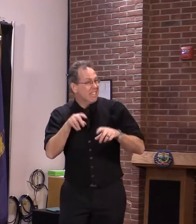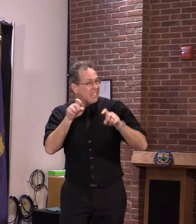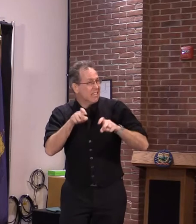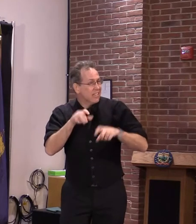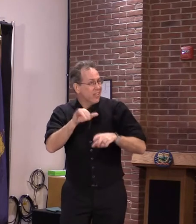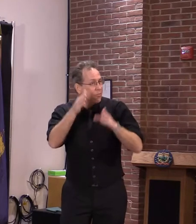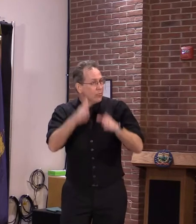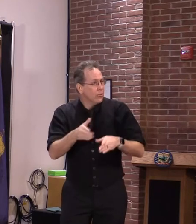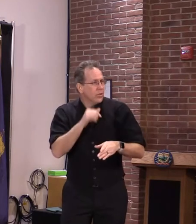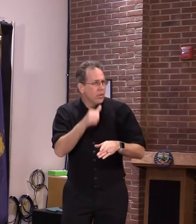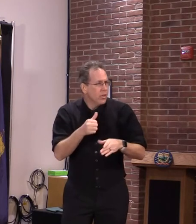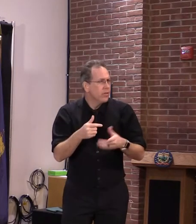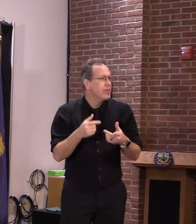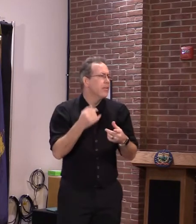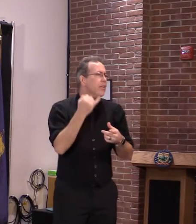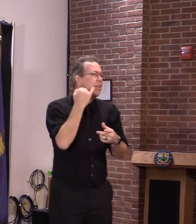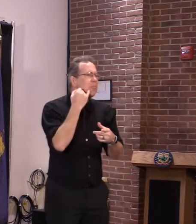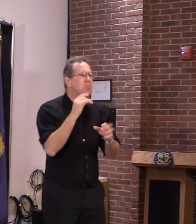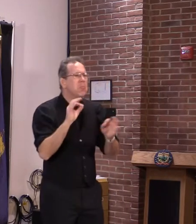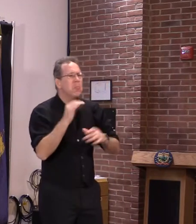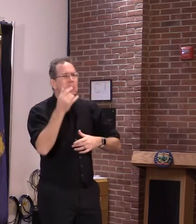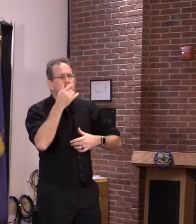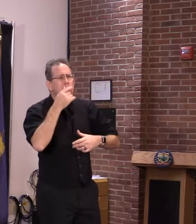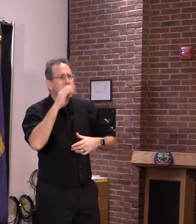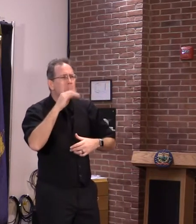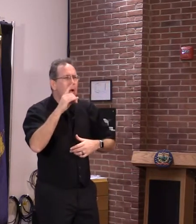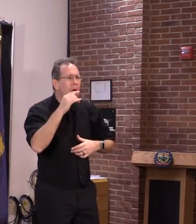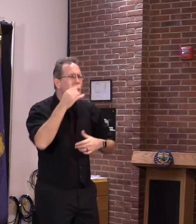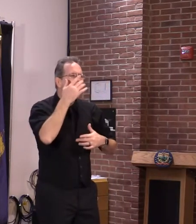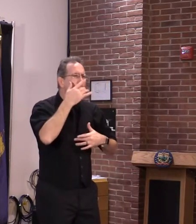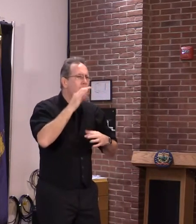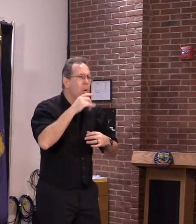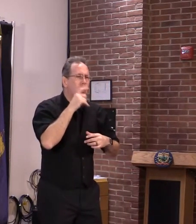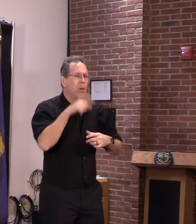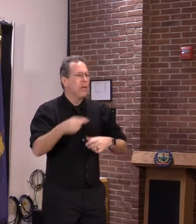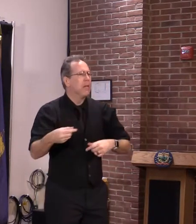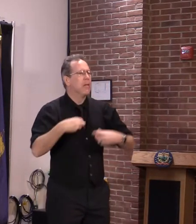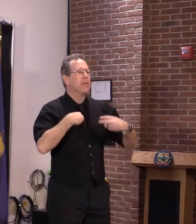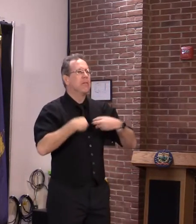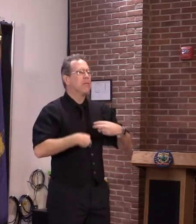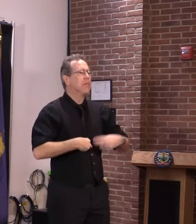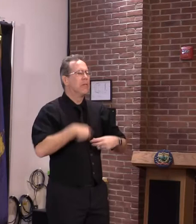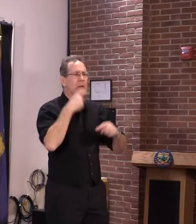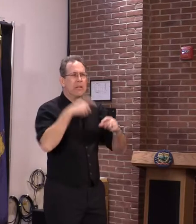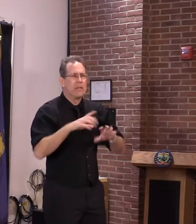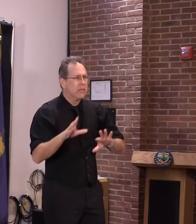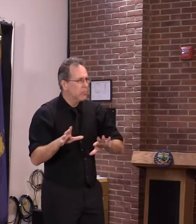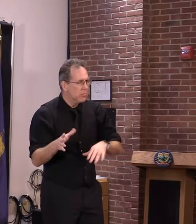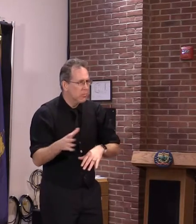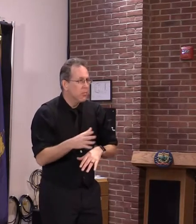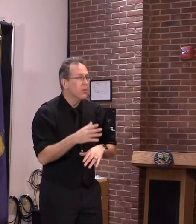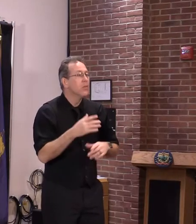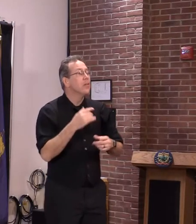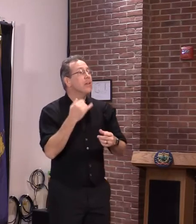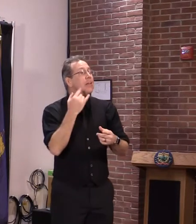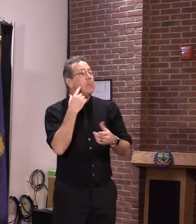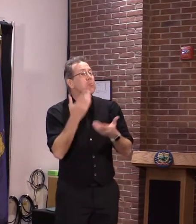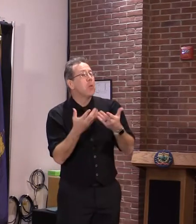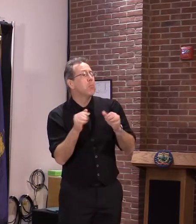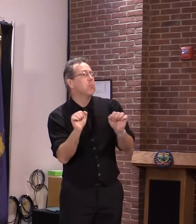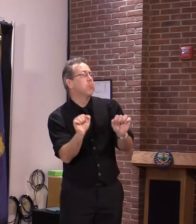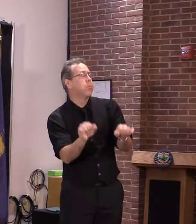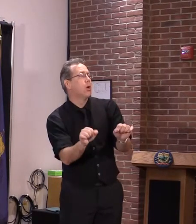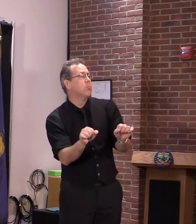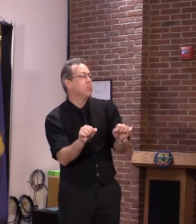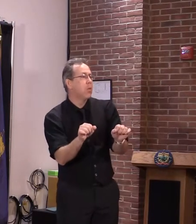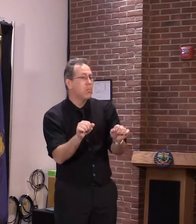else would not necessarily need an EKG, though they might need still a graduated return and a